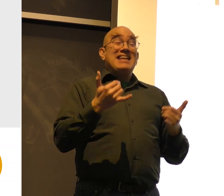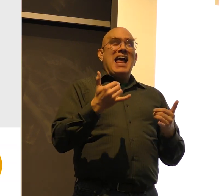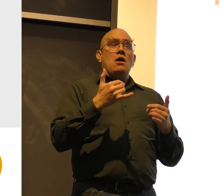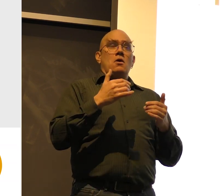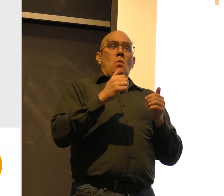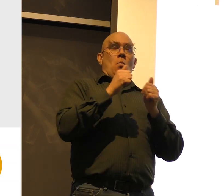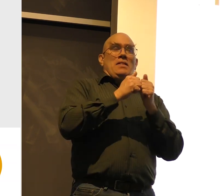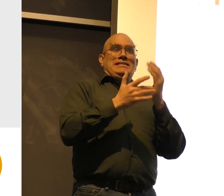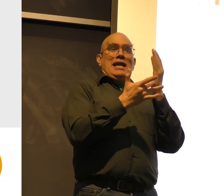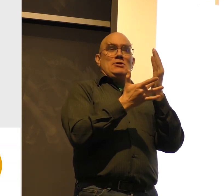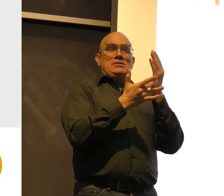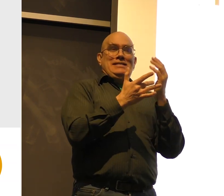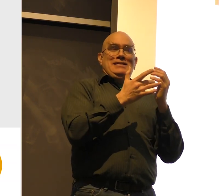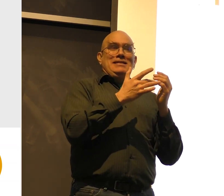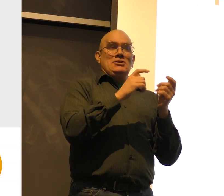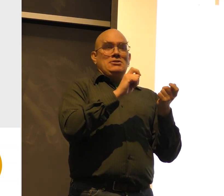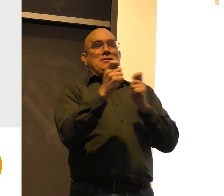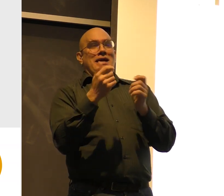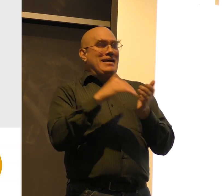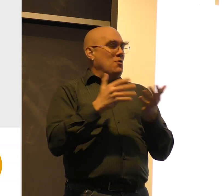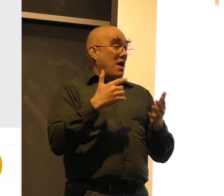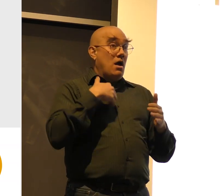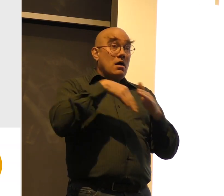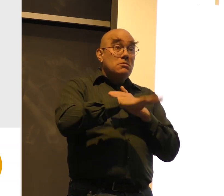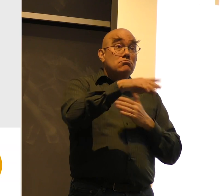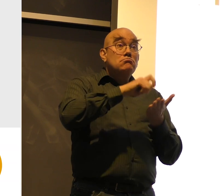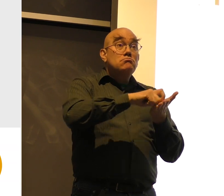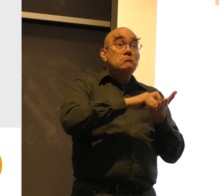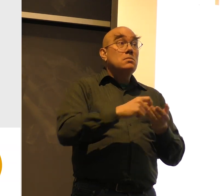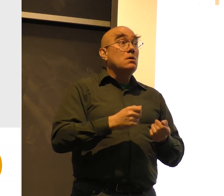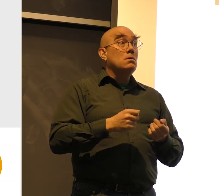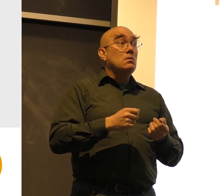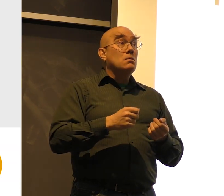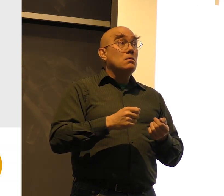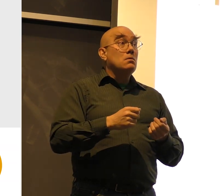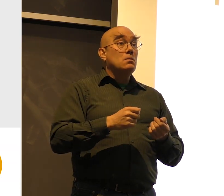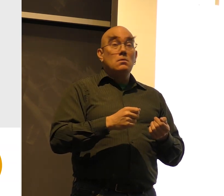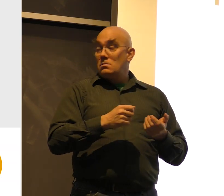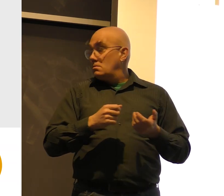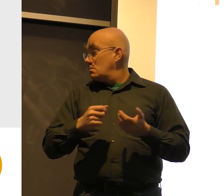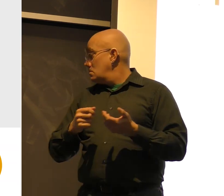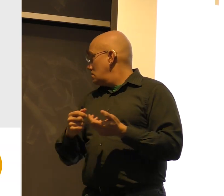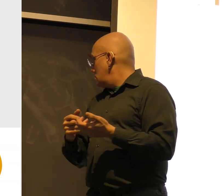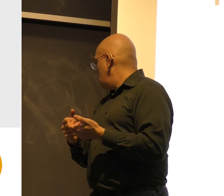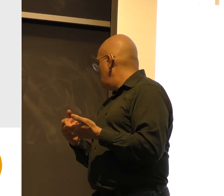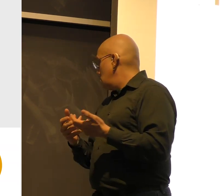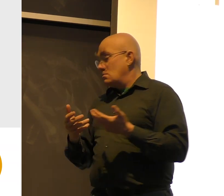back and forth or attempt to communicate, but now we have technology and things have changed. I will walk in and someone